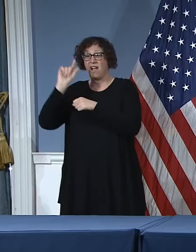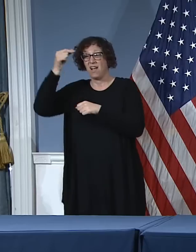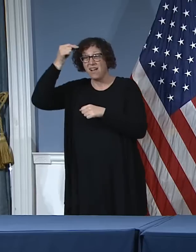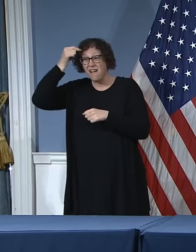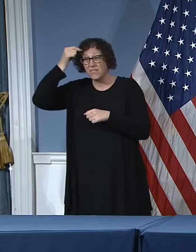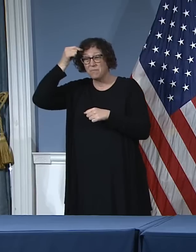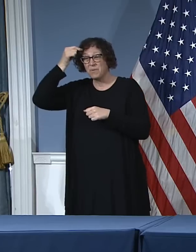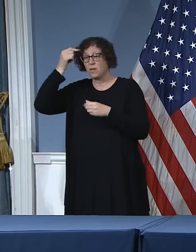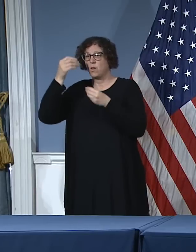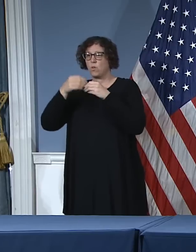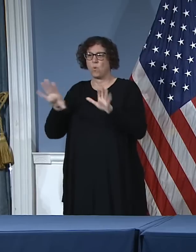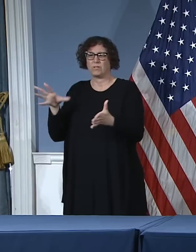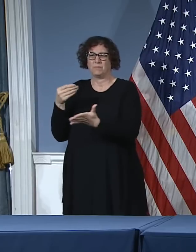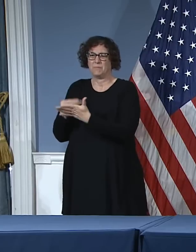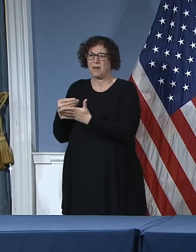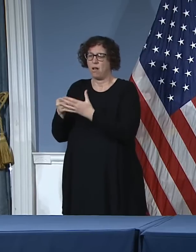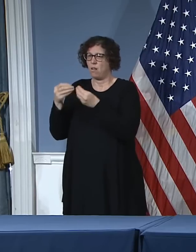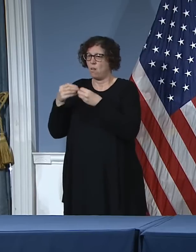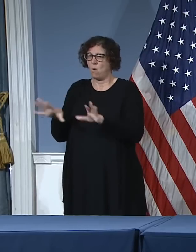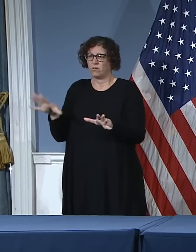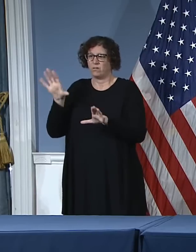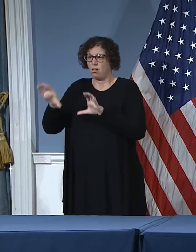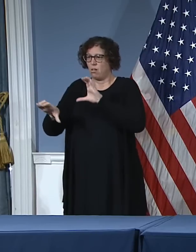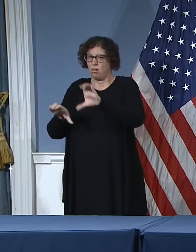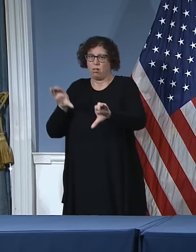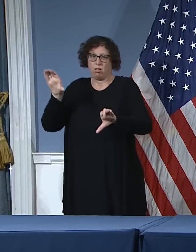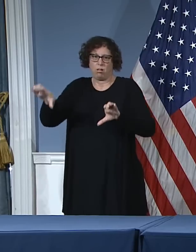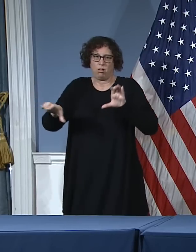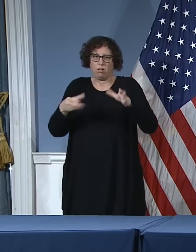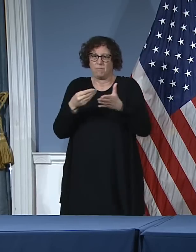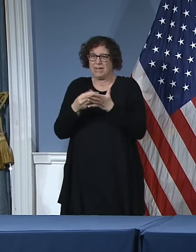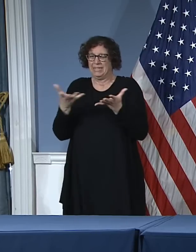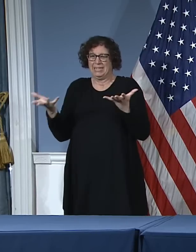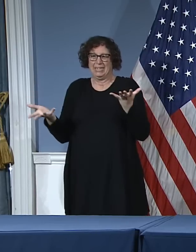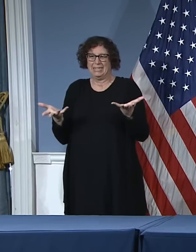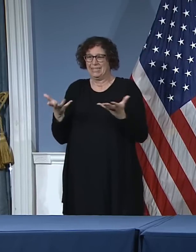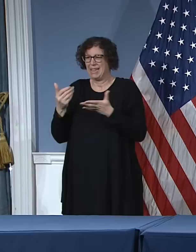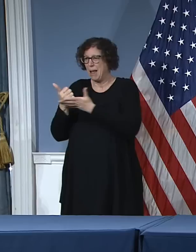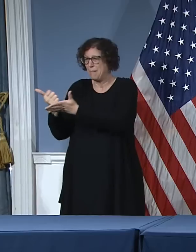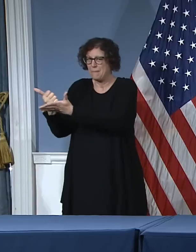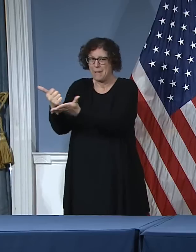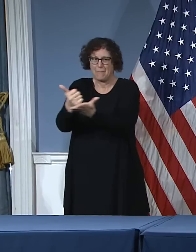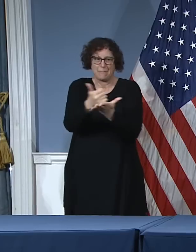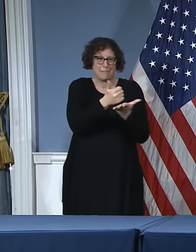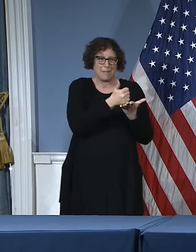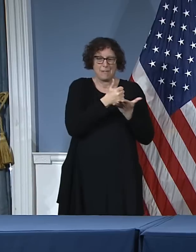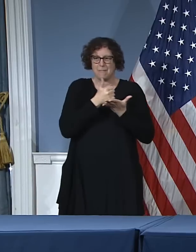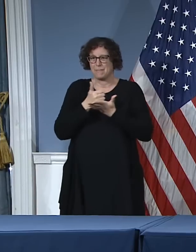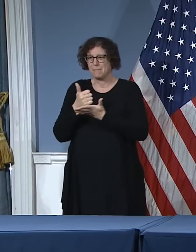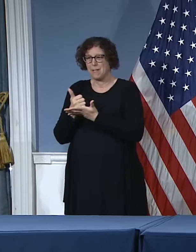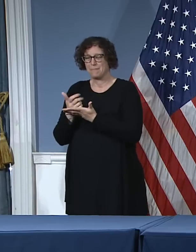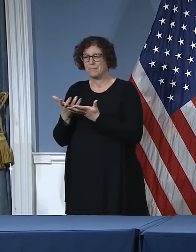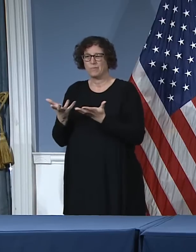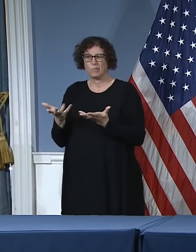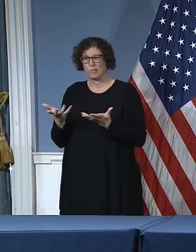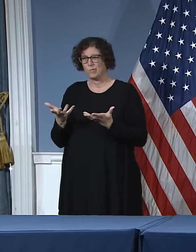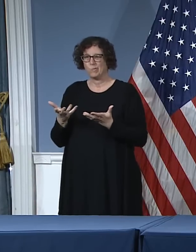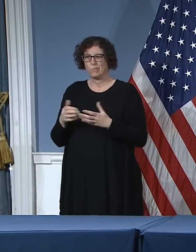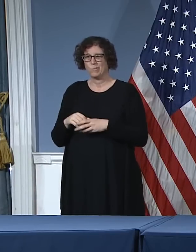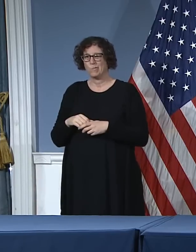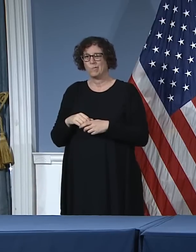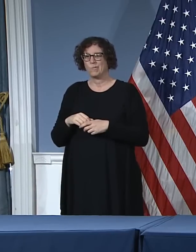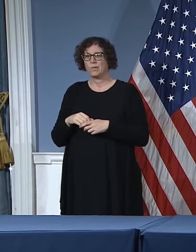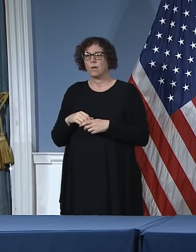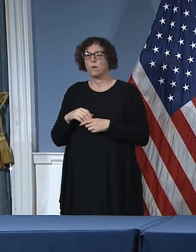plummeting revenue. An example, I believe this estimate is right from our OMB. When the